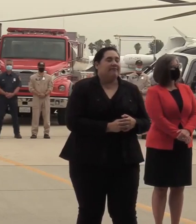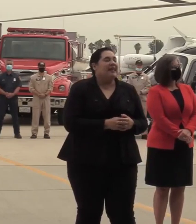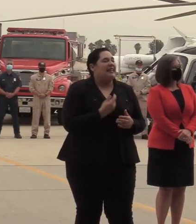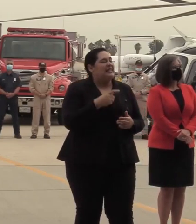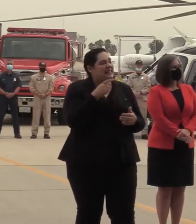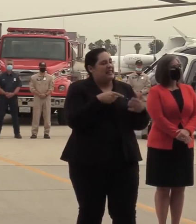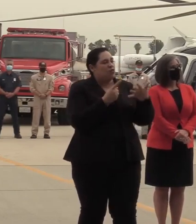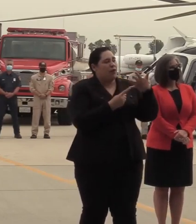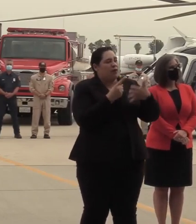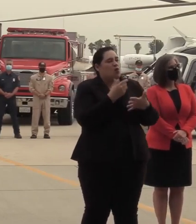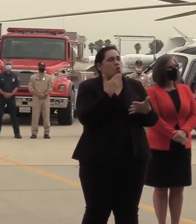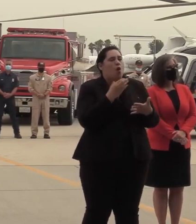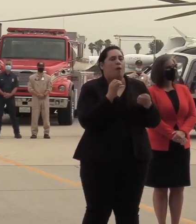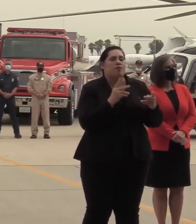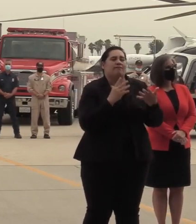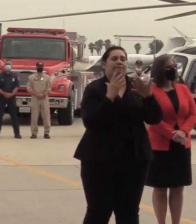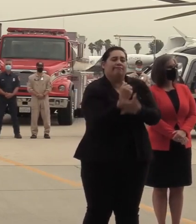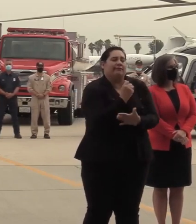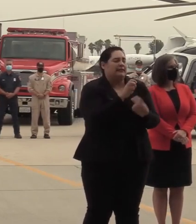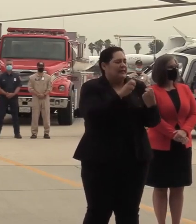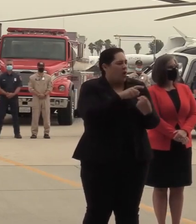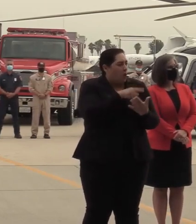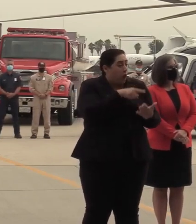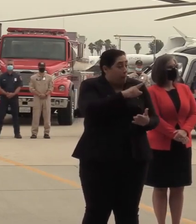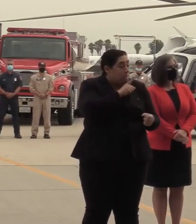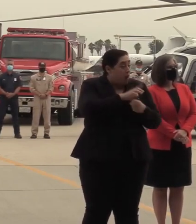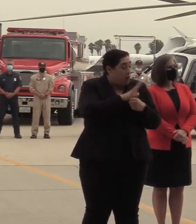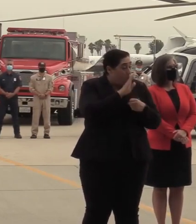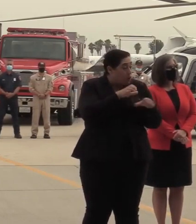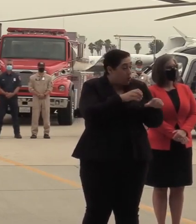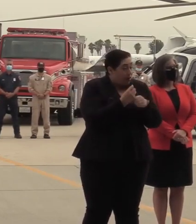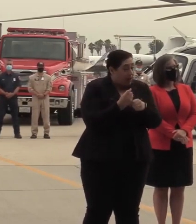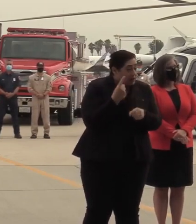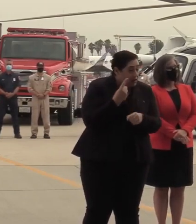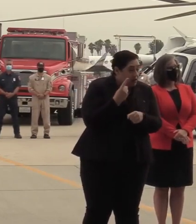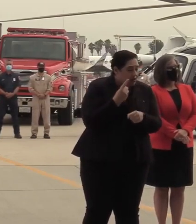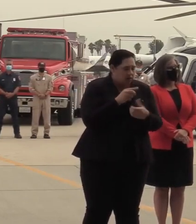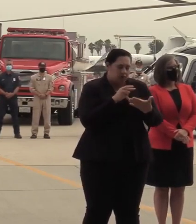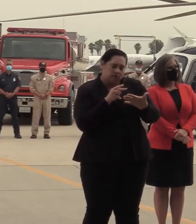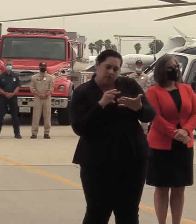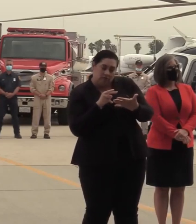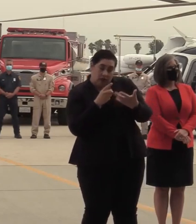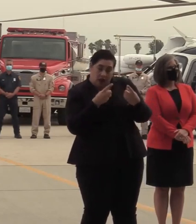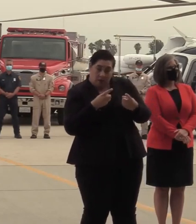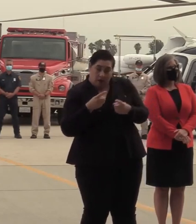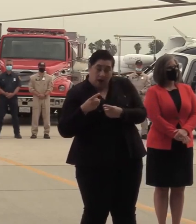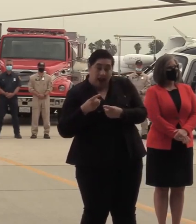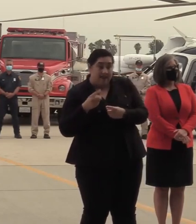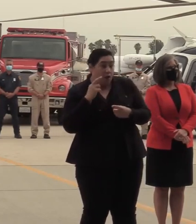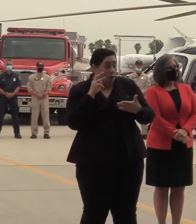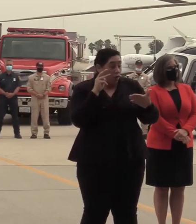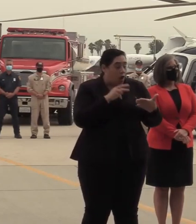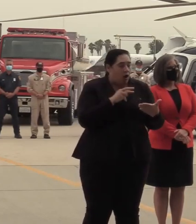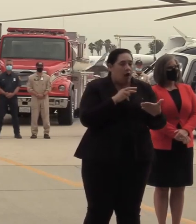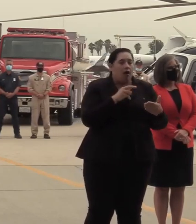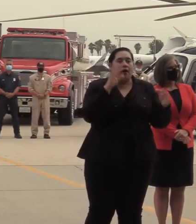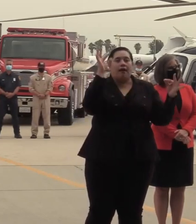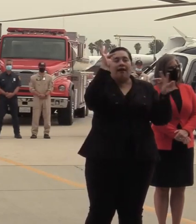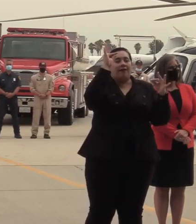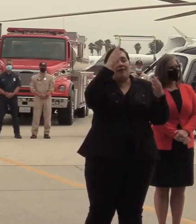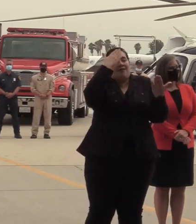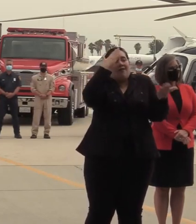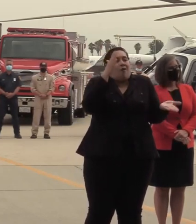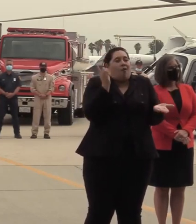These reviews are a great chance to look at what he promised he'd do a year ago. And I think looking at that, we couldn't have known exactly where we